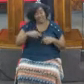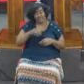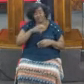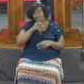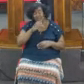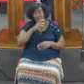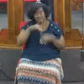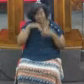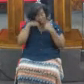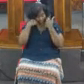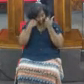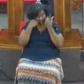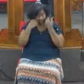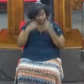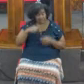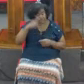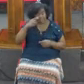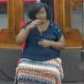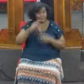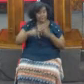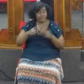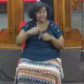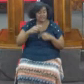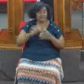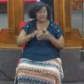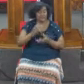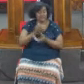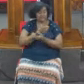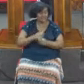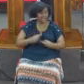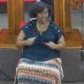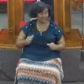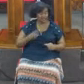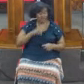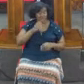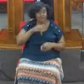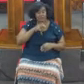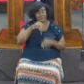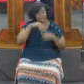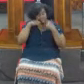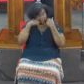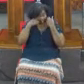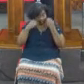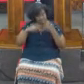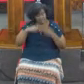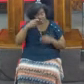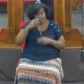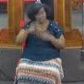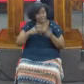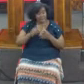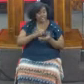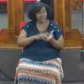be ashamed to tell people that we are born again. Let us not be ashamed to tell people that